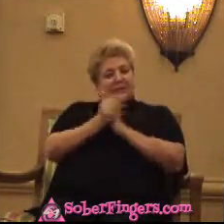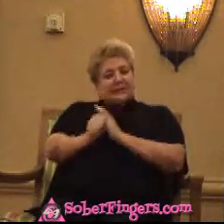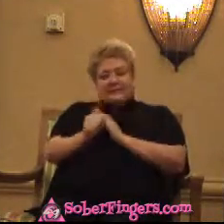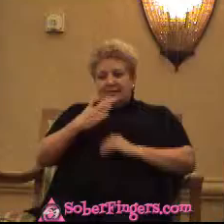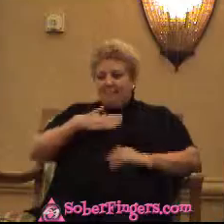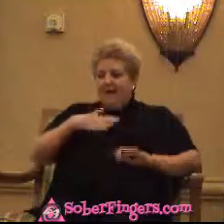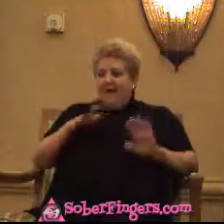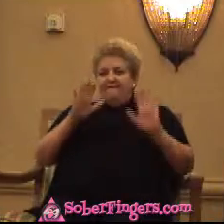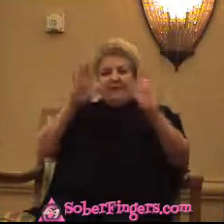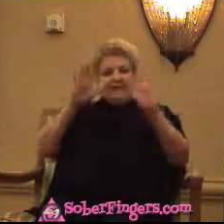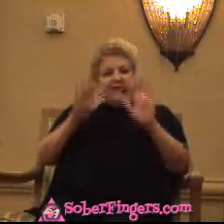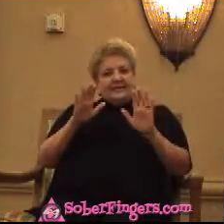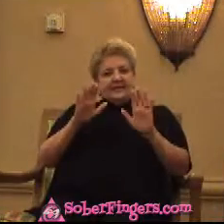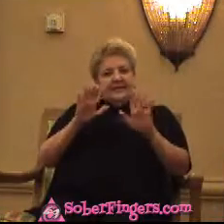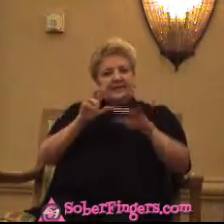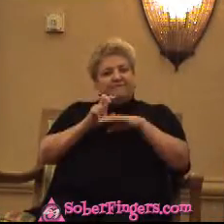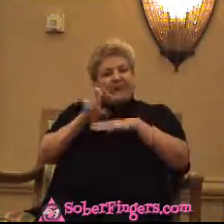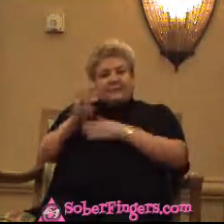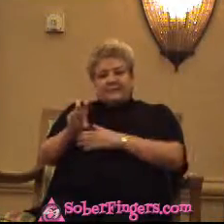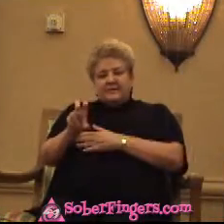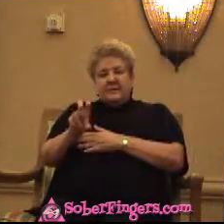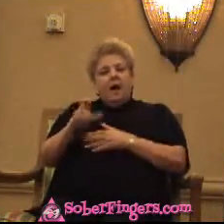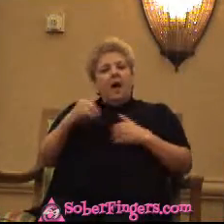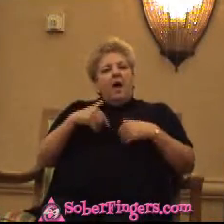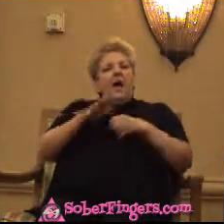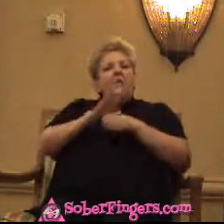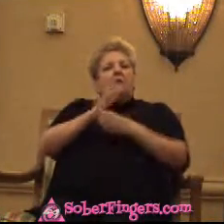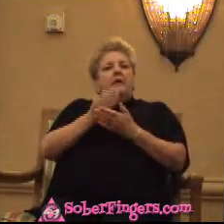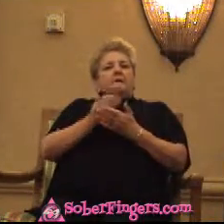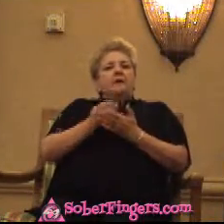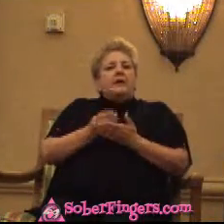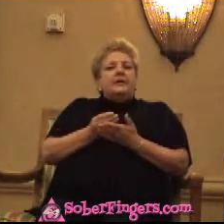investments, I got enough money to last me the rest of my life if I die tonight.